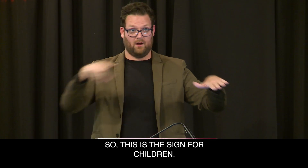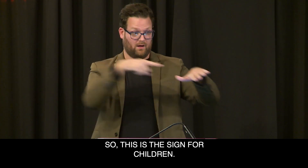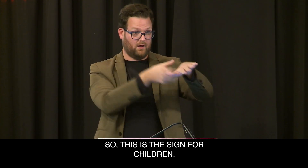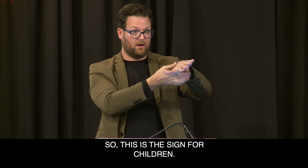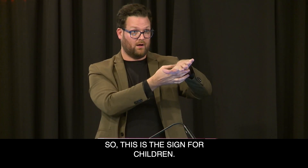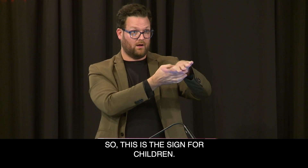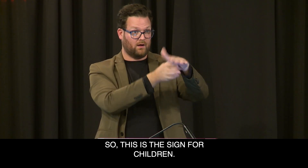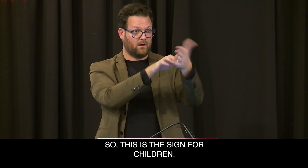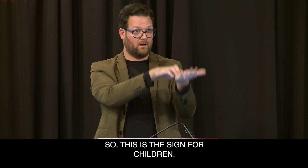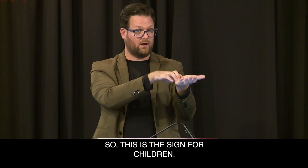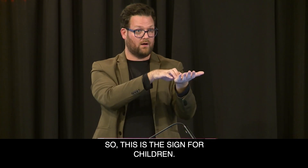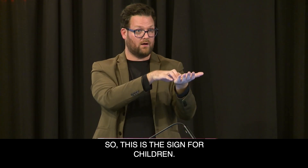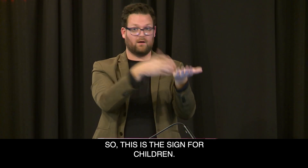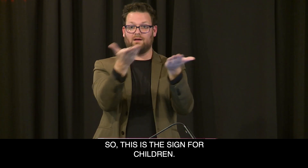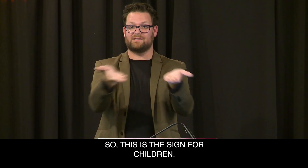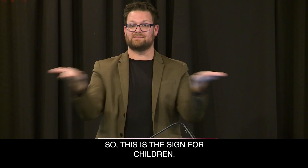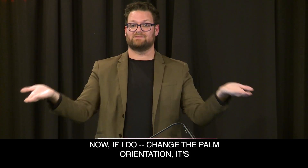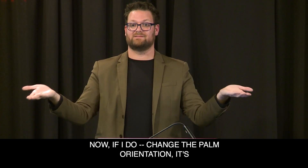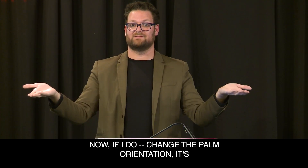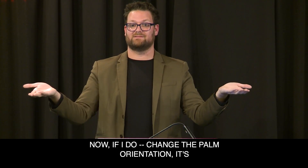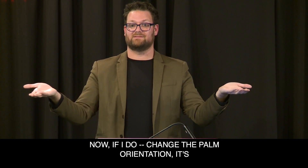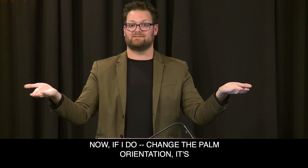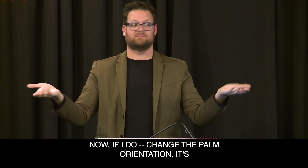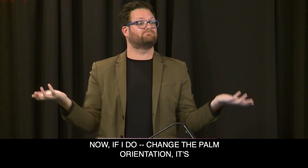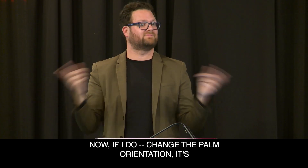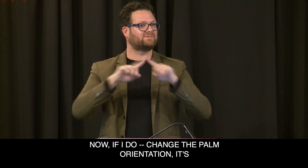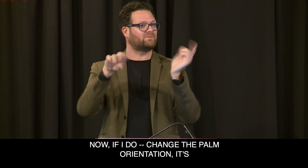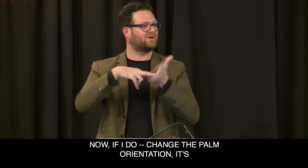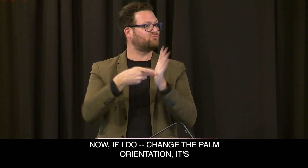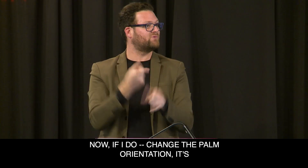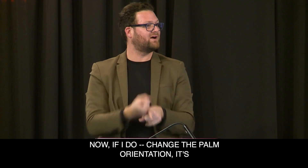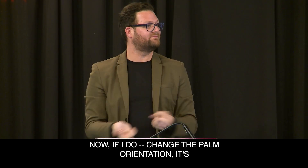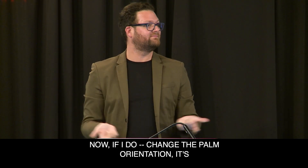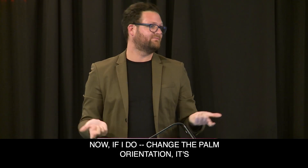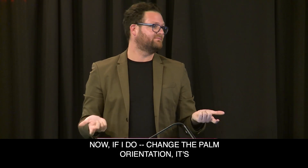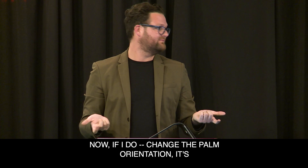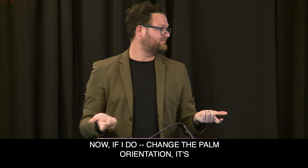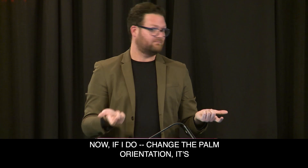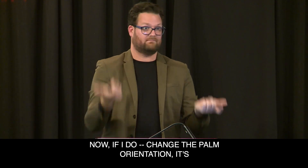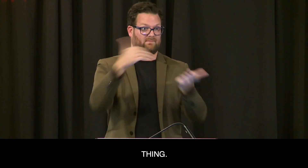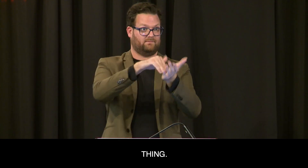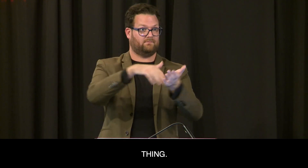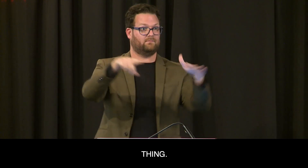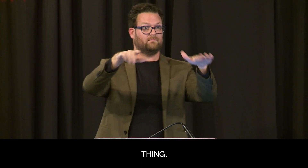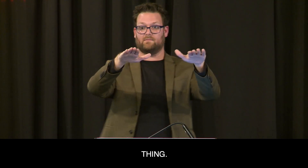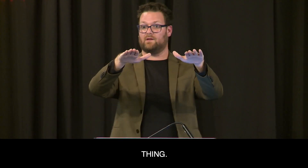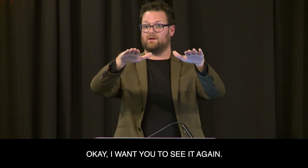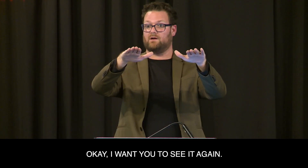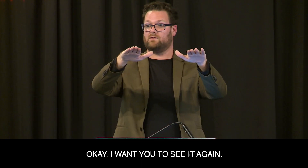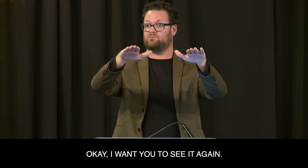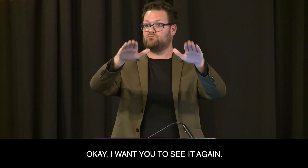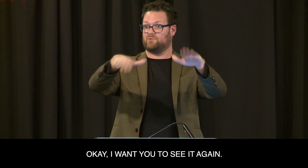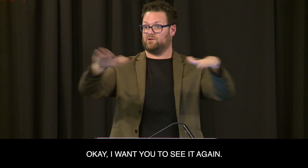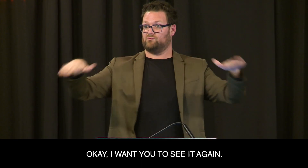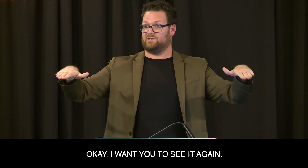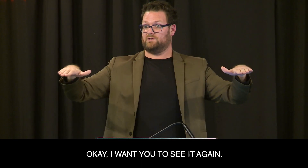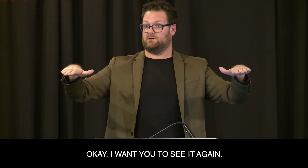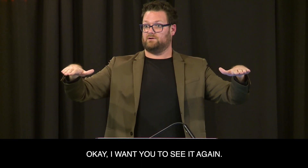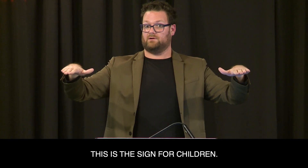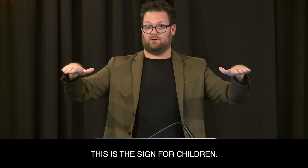this is the sign for children. Now, if I do change the palm orientation, it's thing. Okay, I want you to see it again. This is the